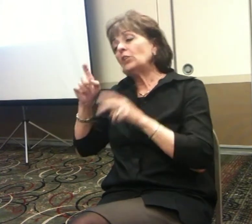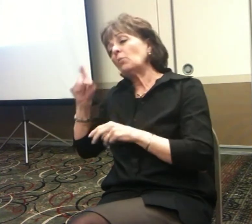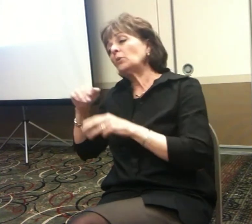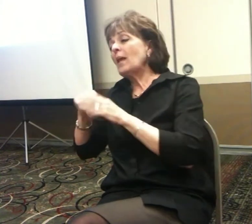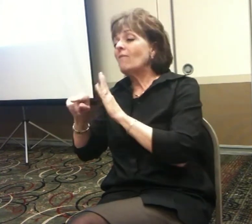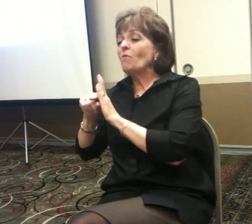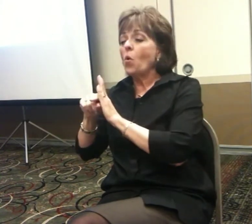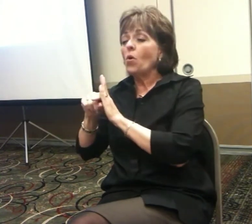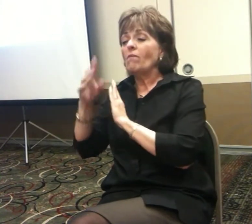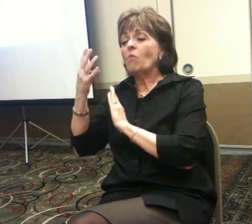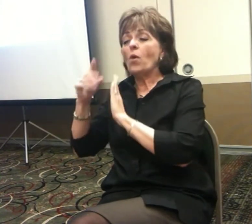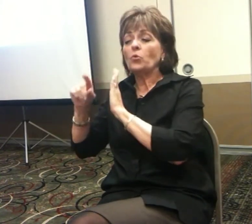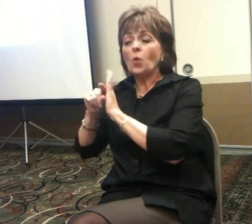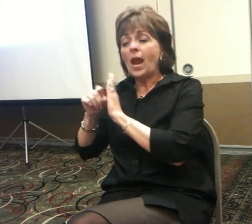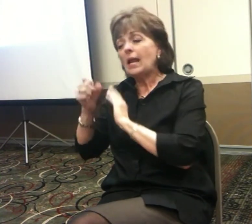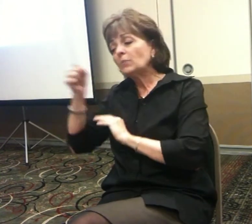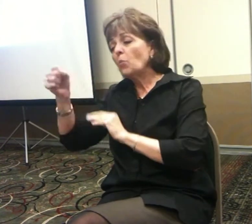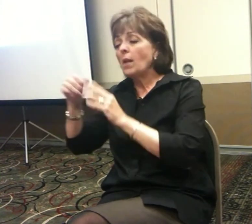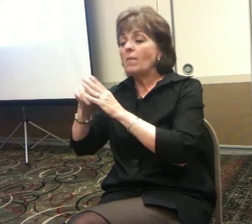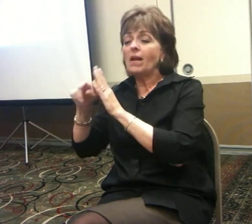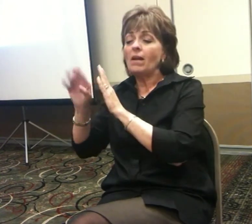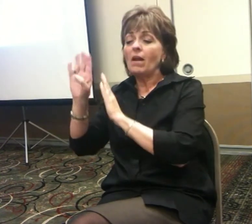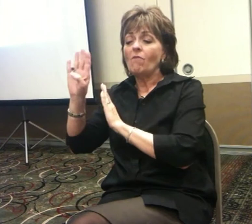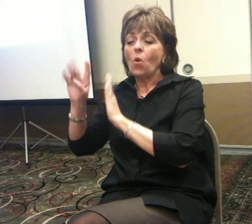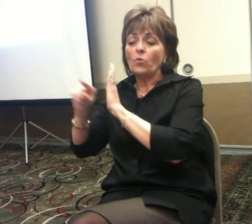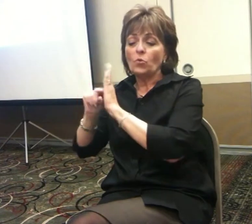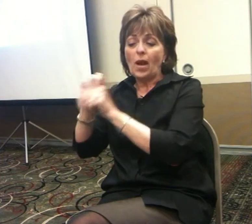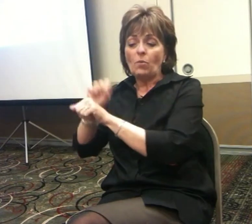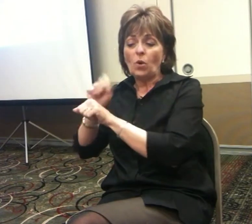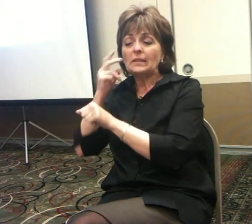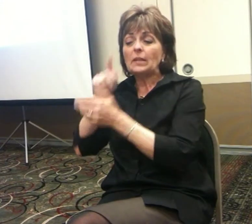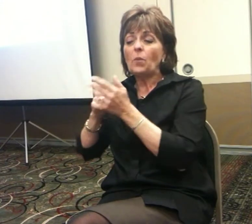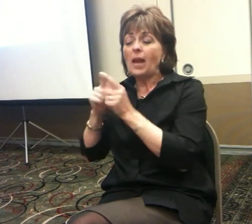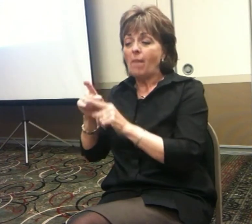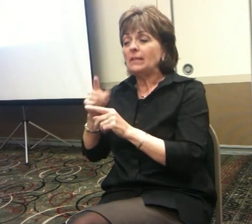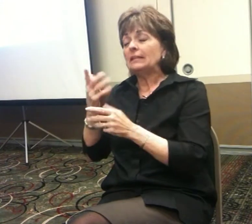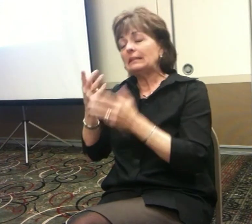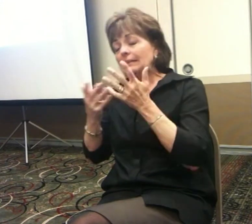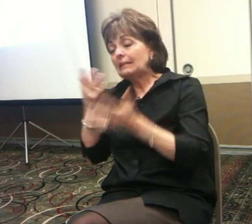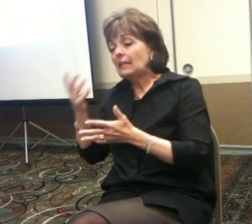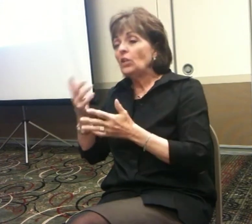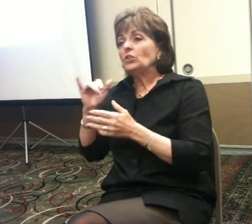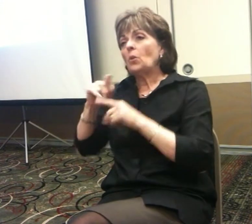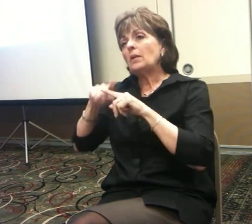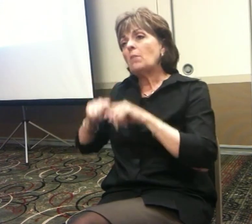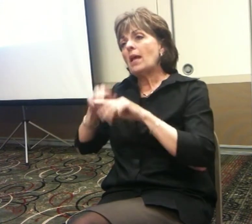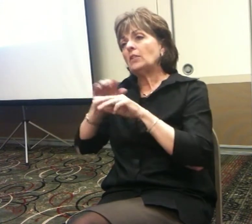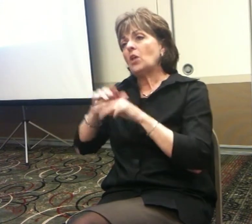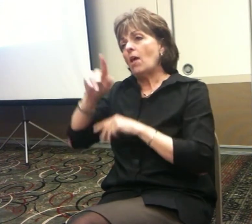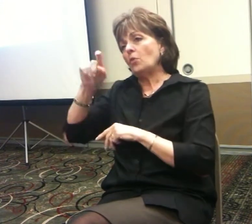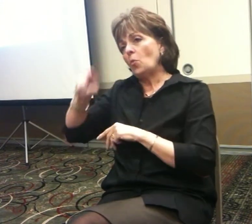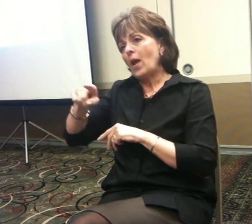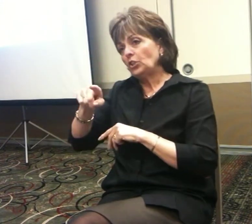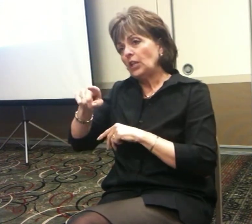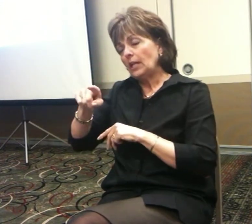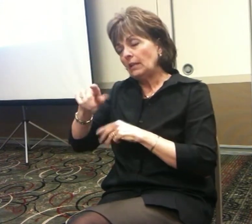work, see what happens. And I might want to get a sense of that, and the teacher might be able to. So it kind of depends on what the question is you're trying to get asked as to who you might want to